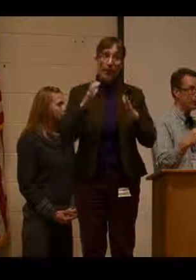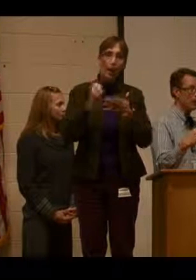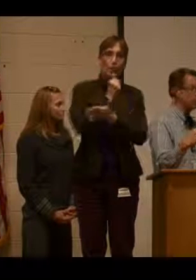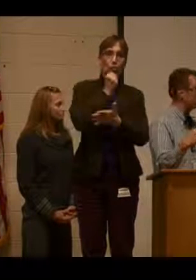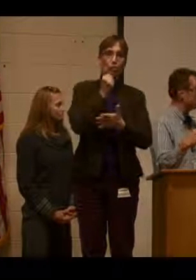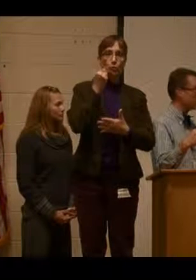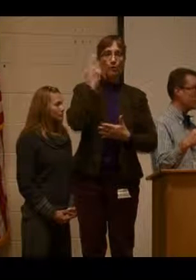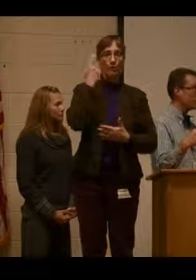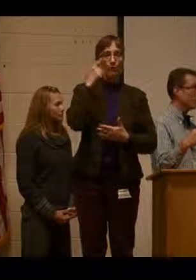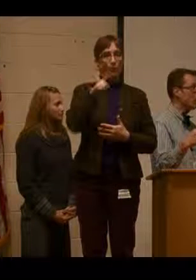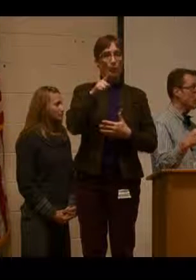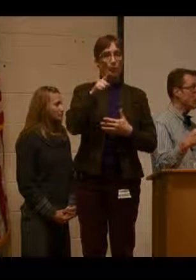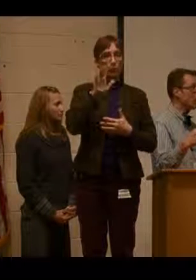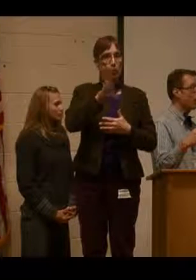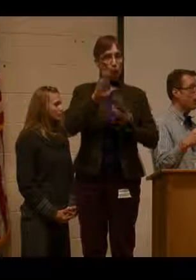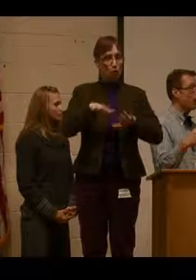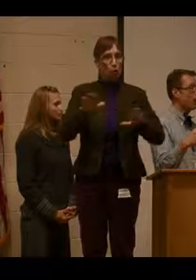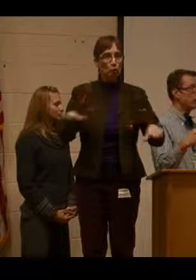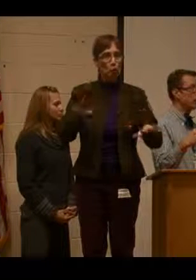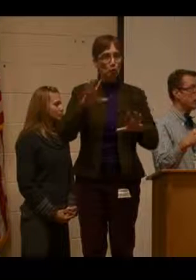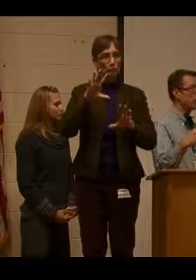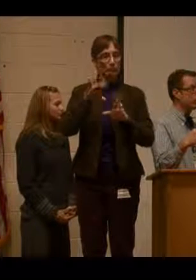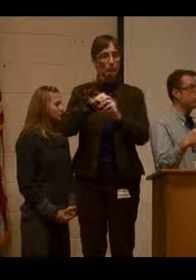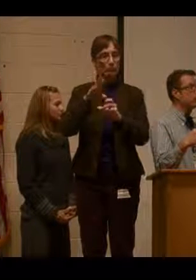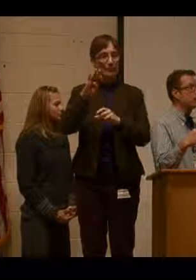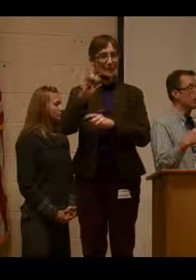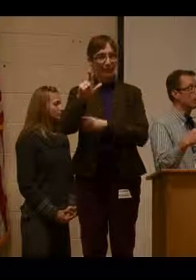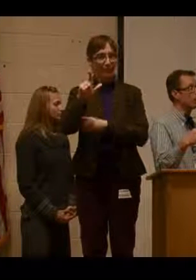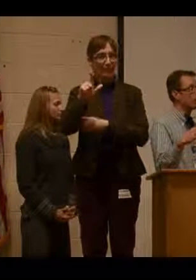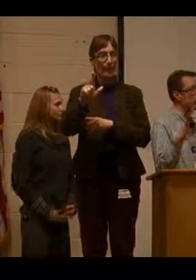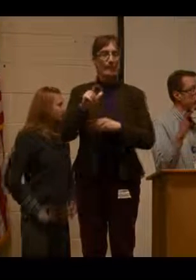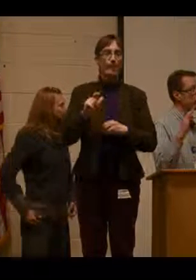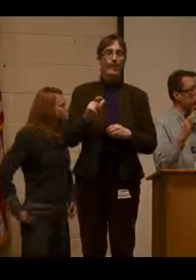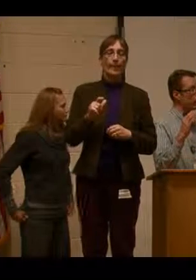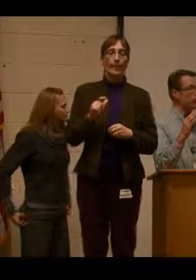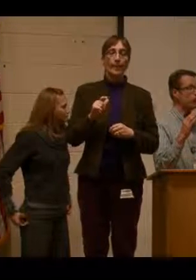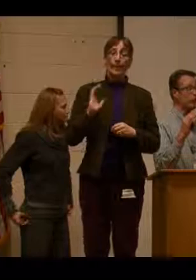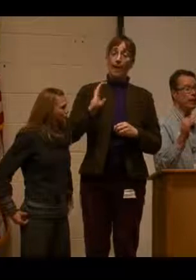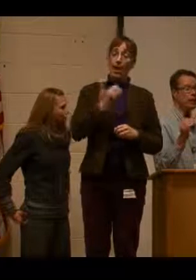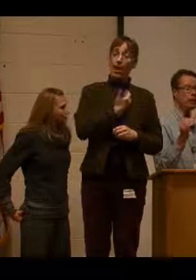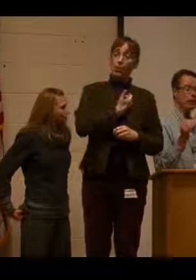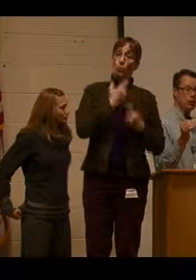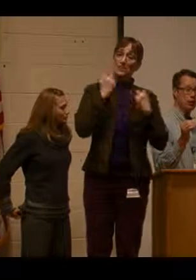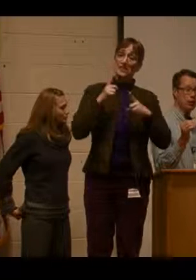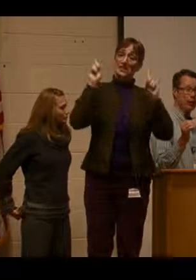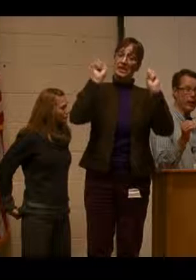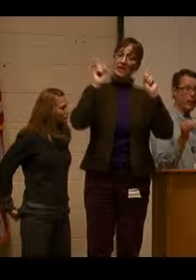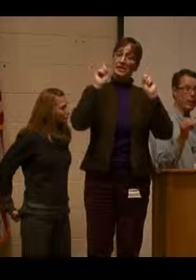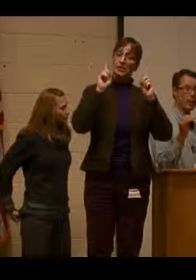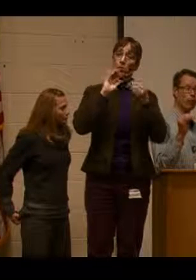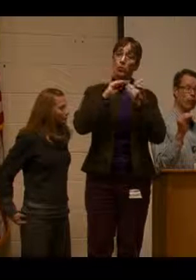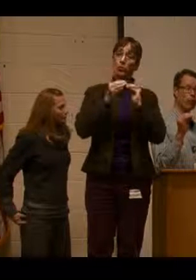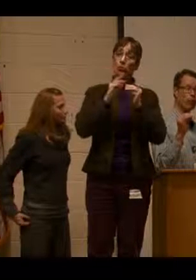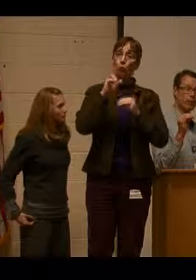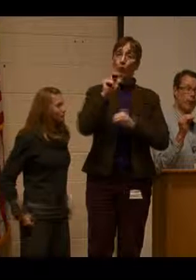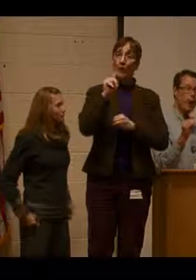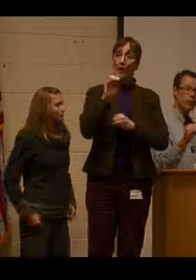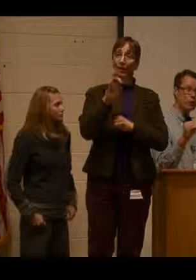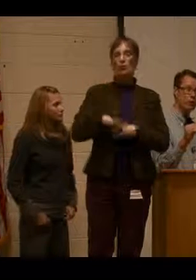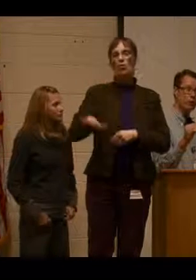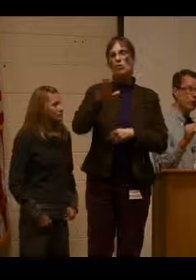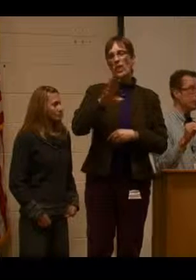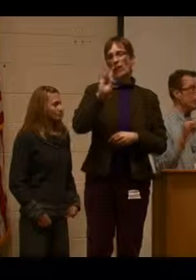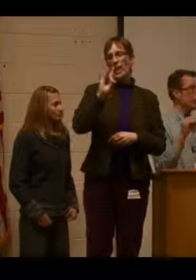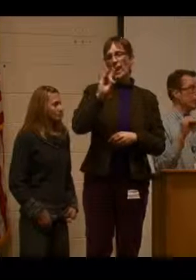our success rate is hovering around the 80% rate. For our students, 1 year